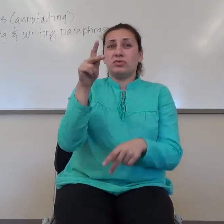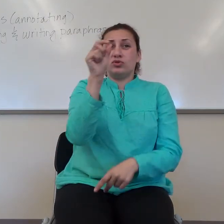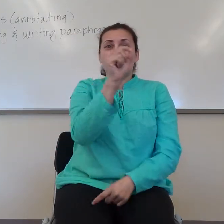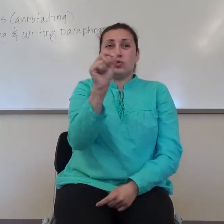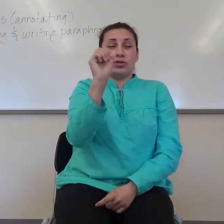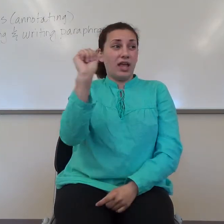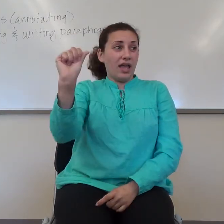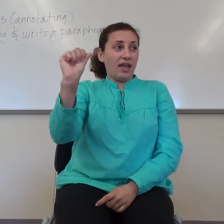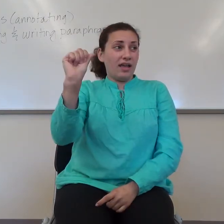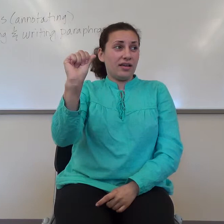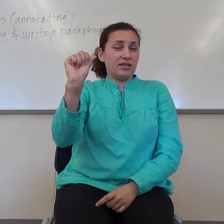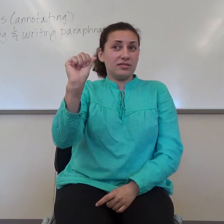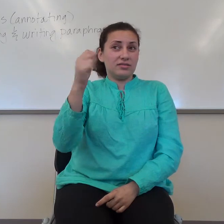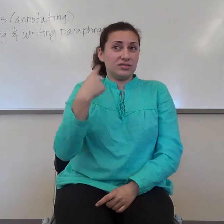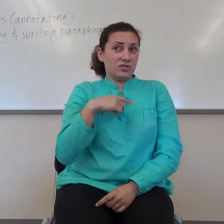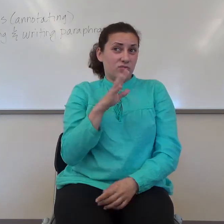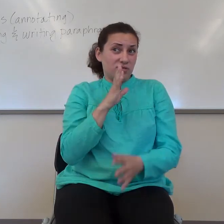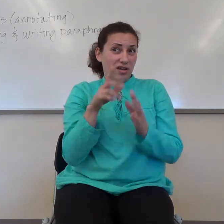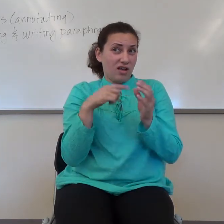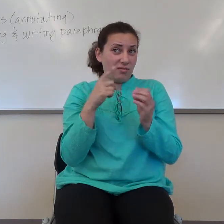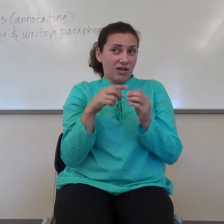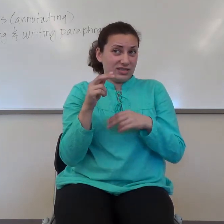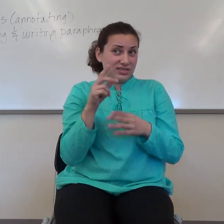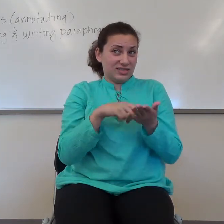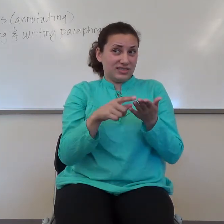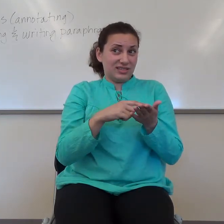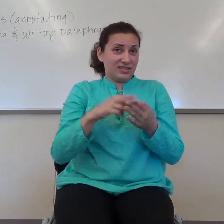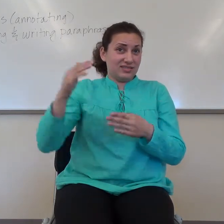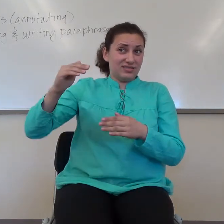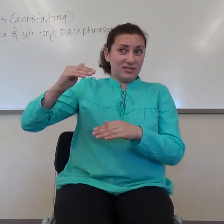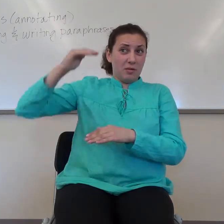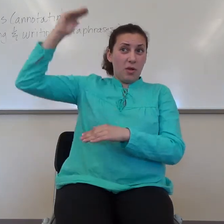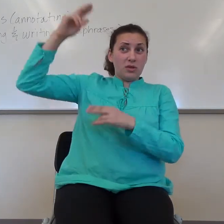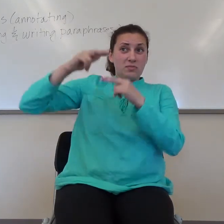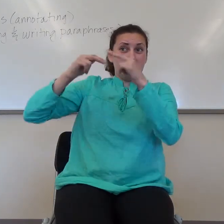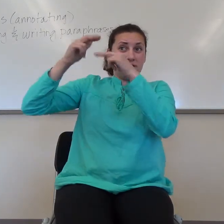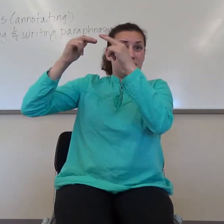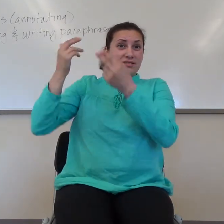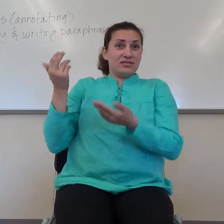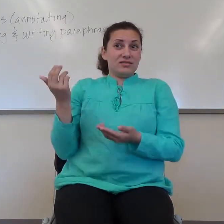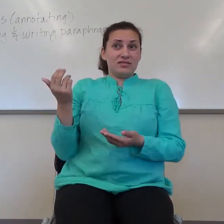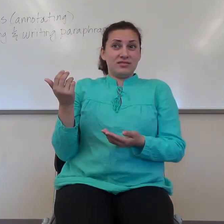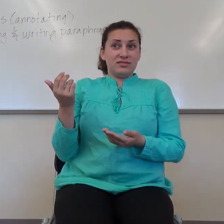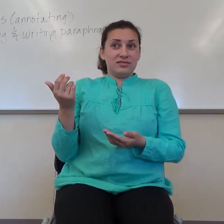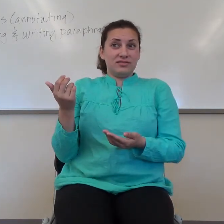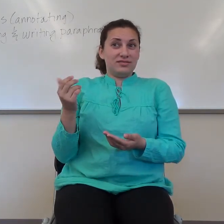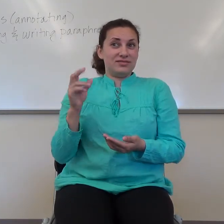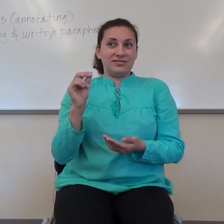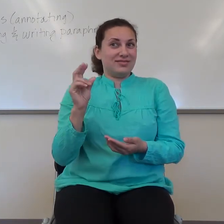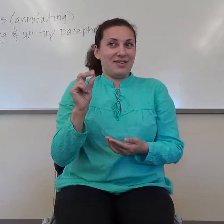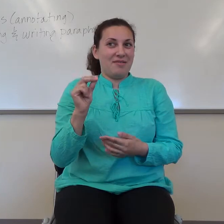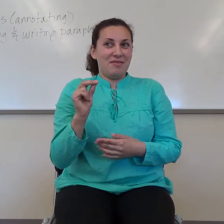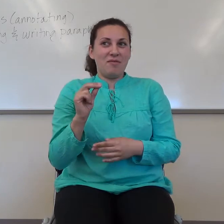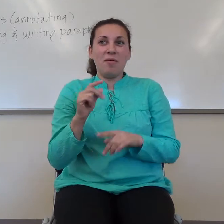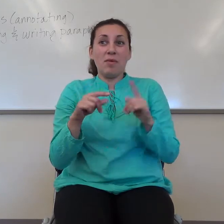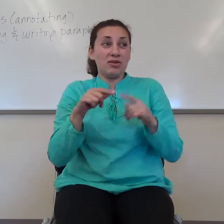the tallest building in the world? No, okay. How many people have heard about that though, now that our